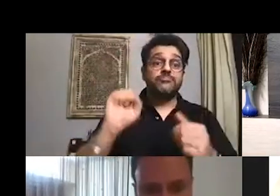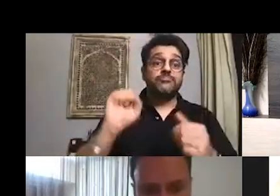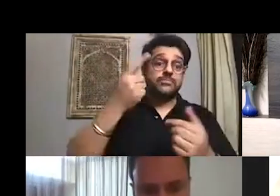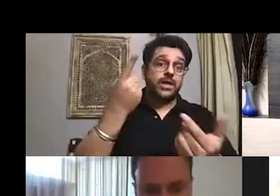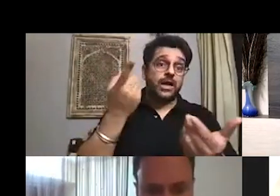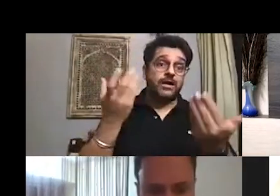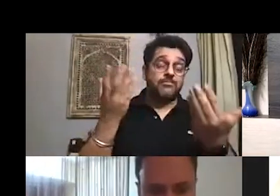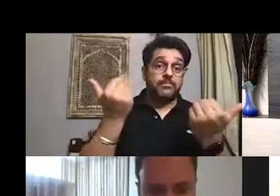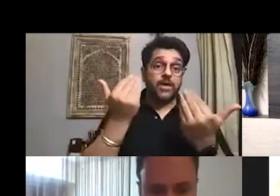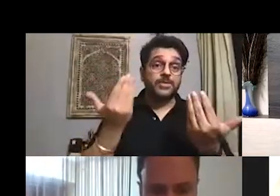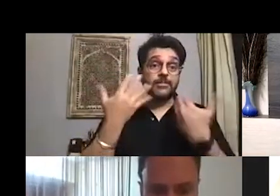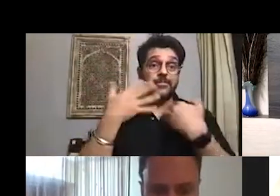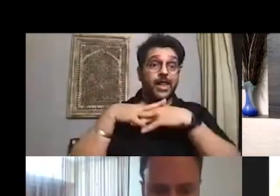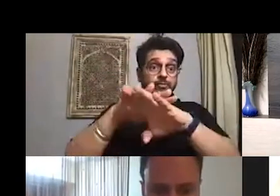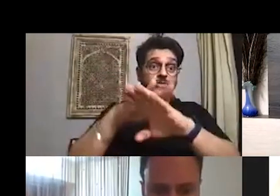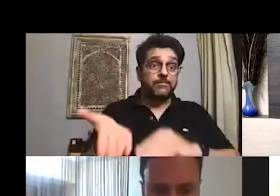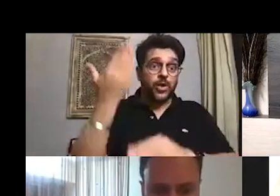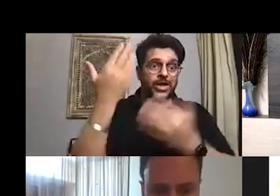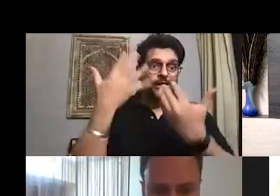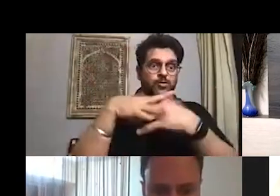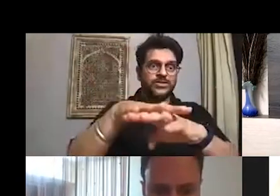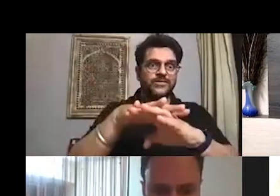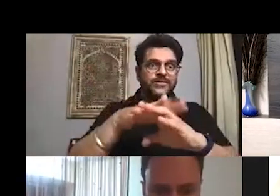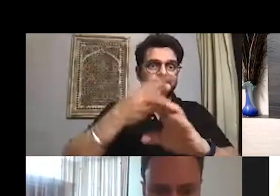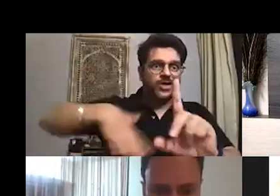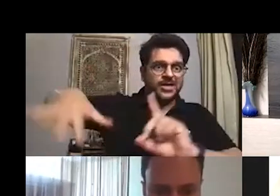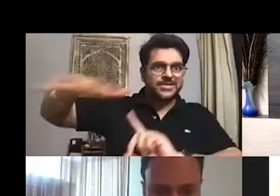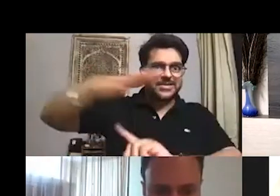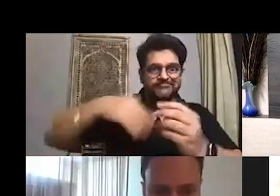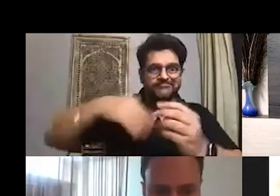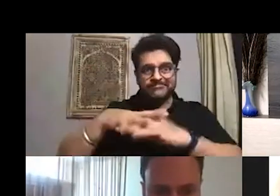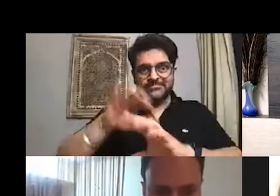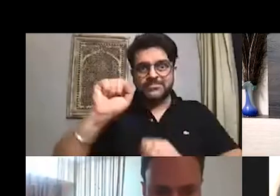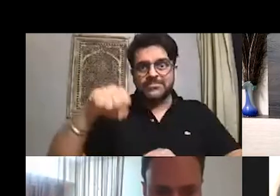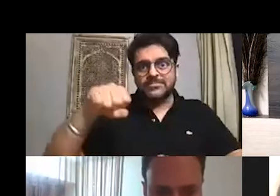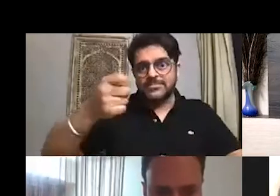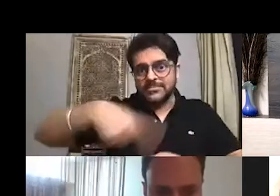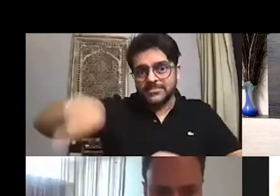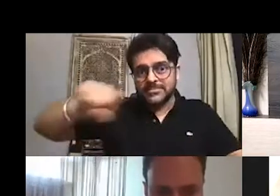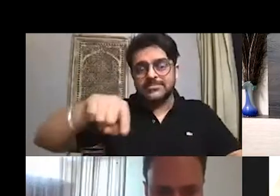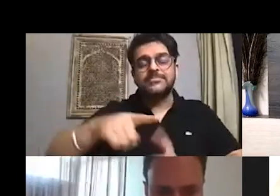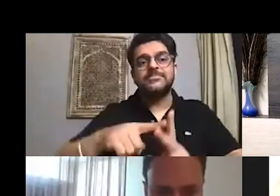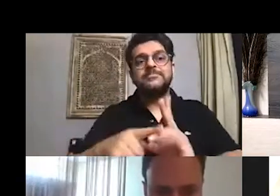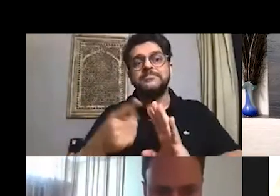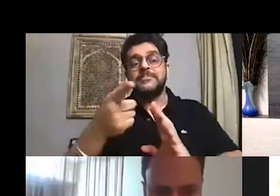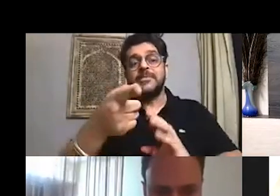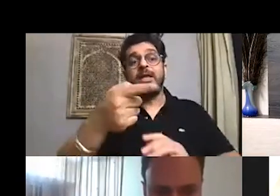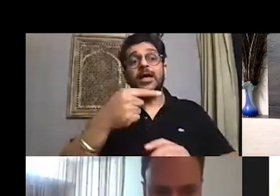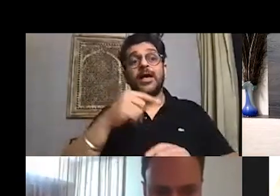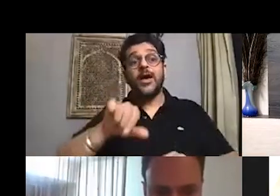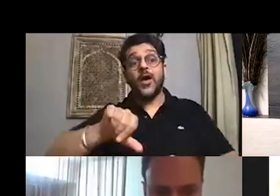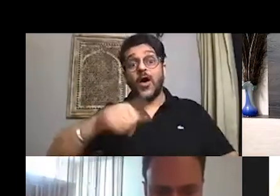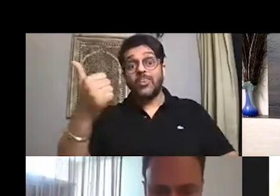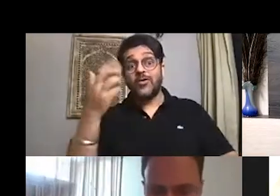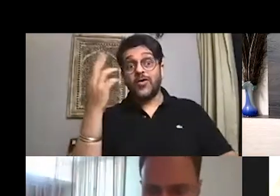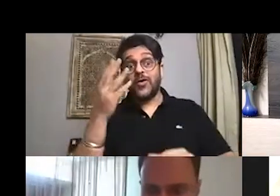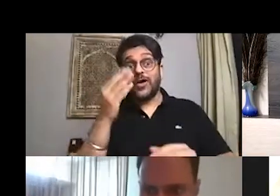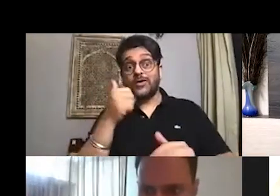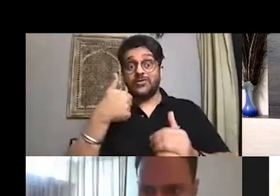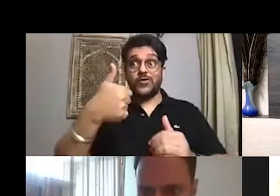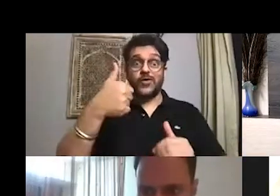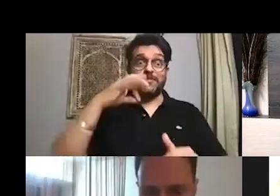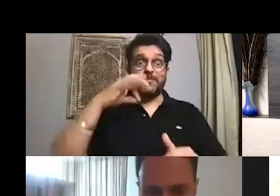people. And it's possible. This will create more inclusion in our community. So that's wonderful.